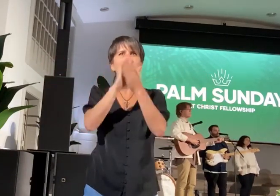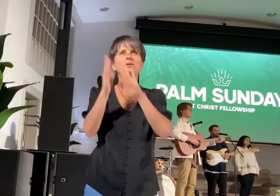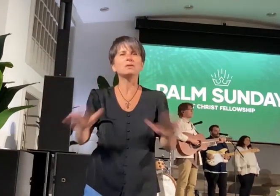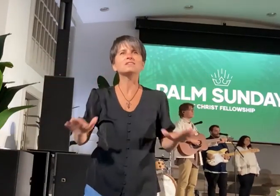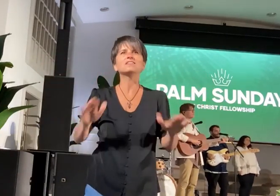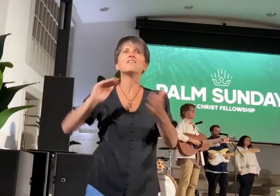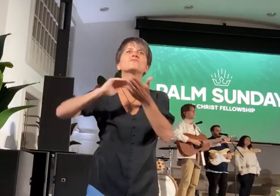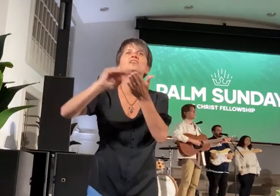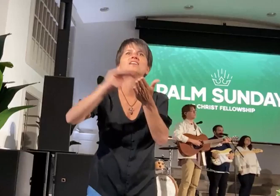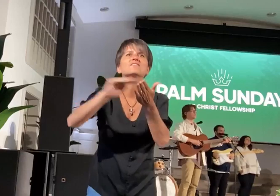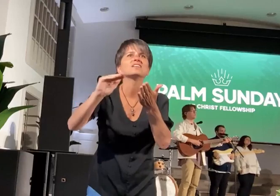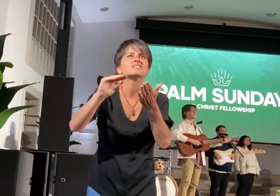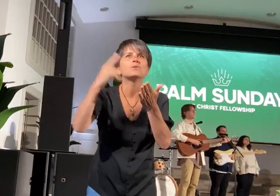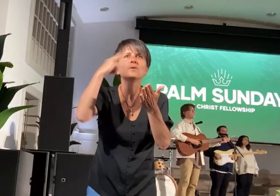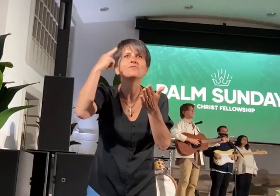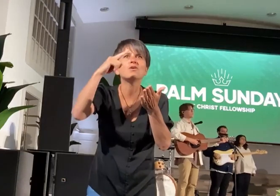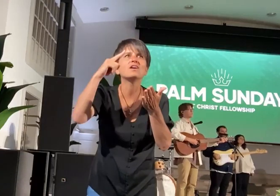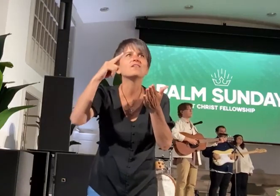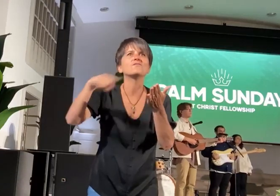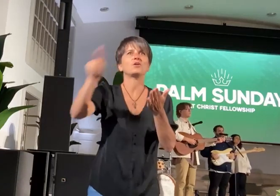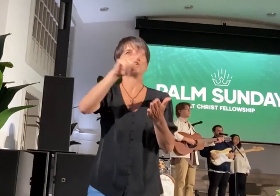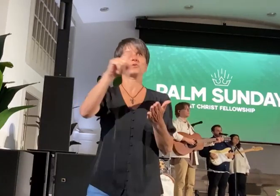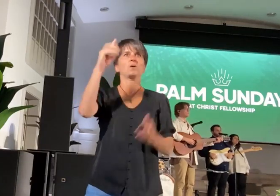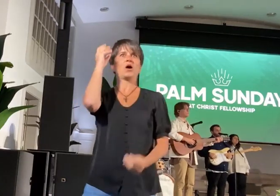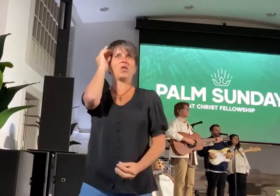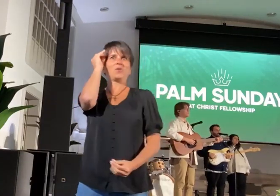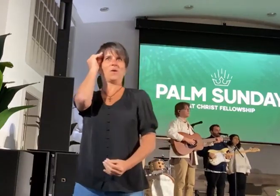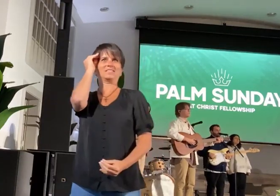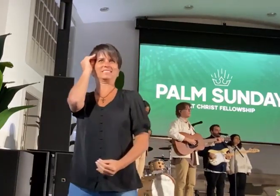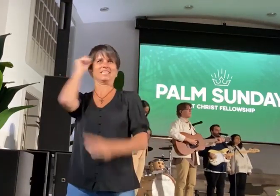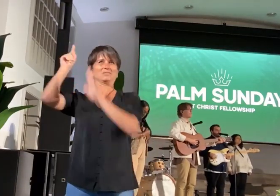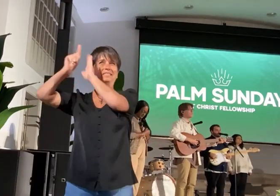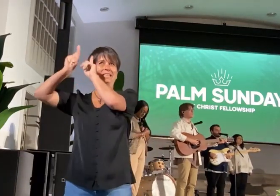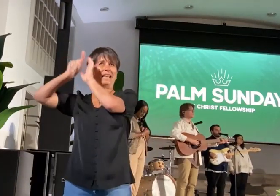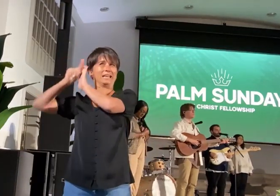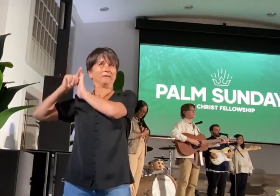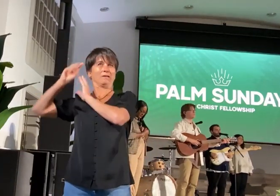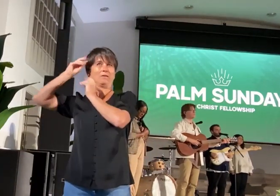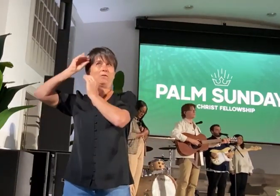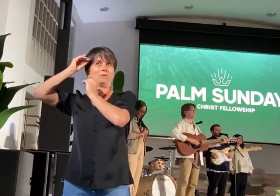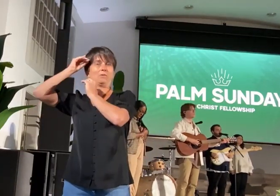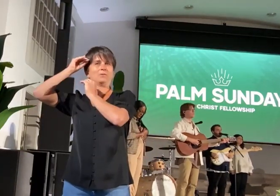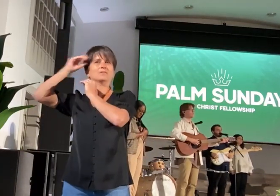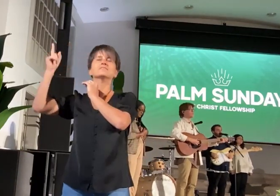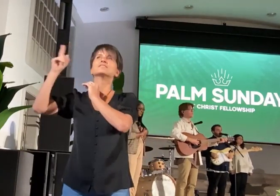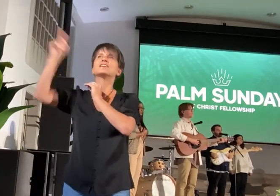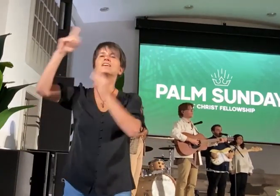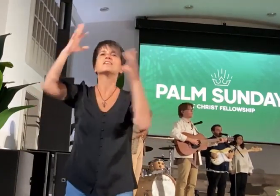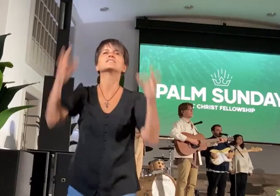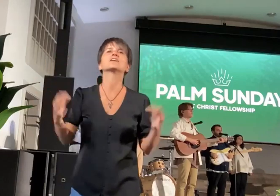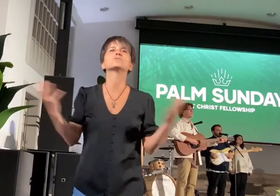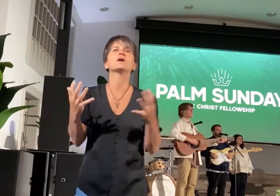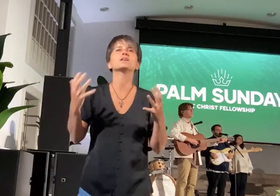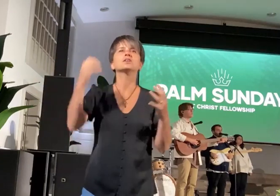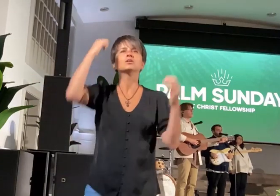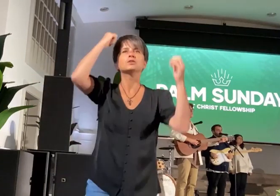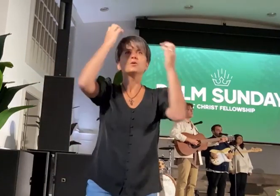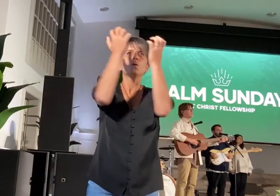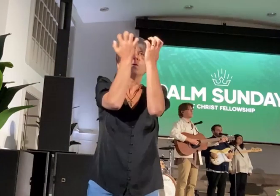forgiveness for the things that you and I have thought, because Jesus chose to bleed from his head.